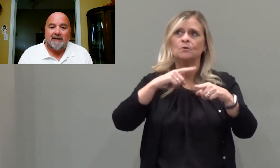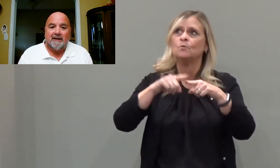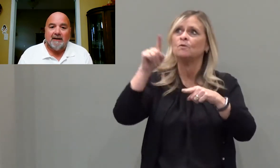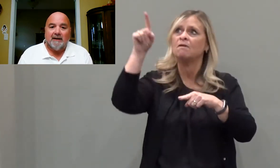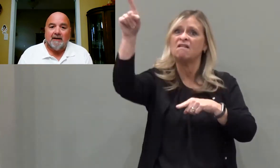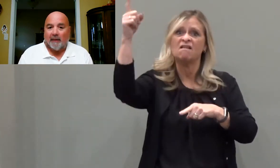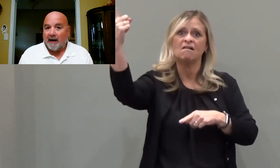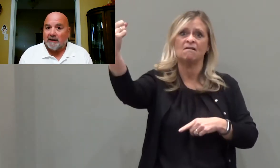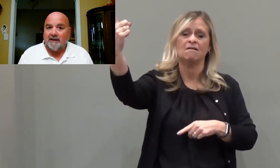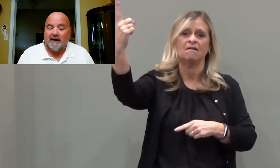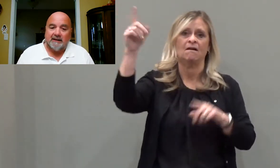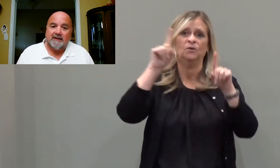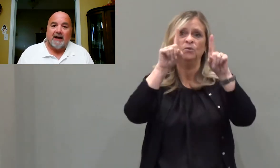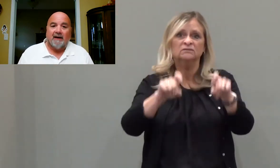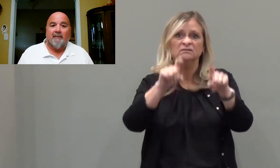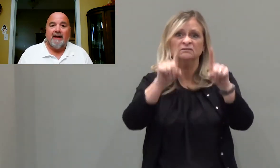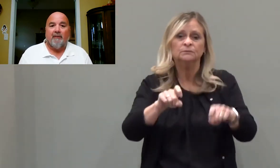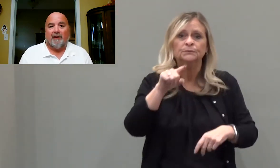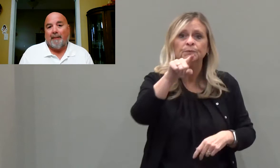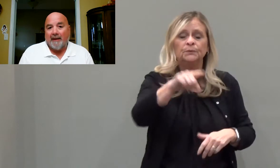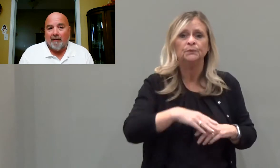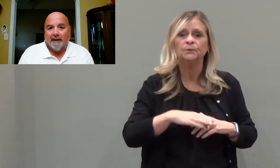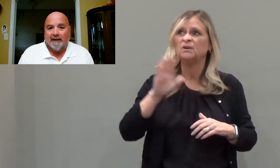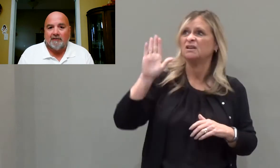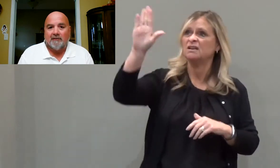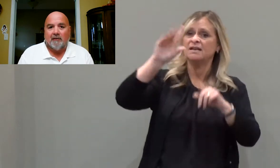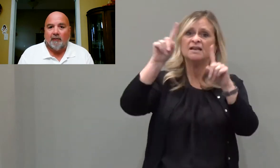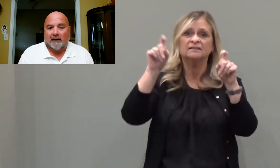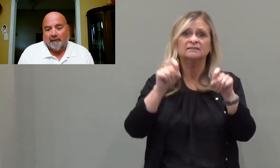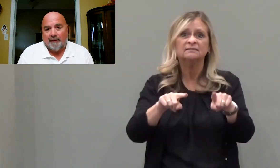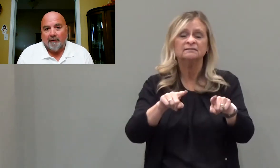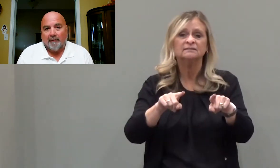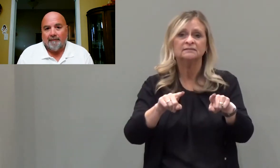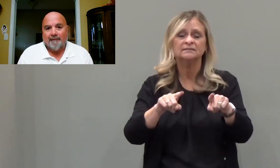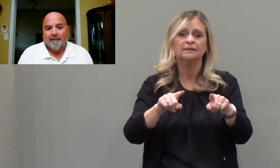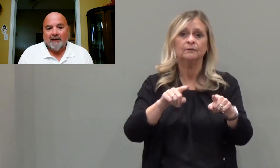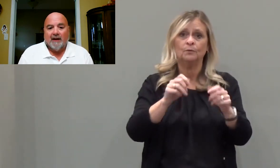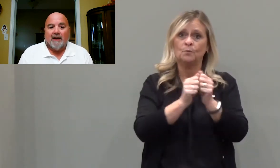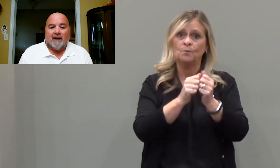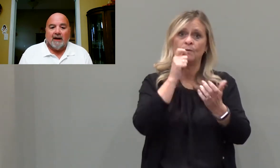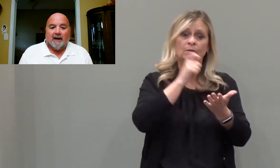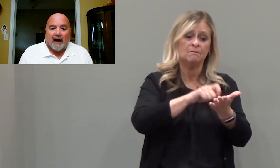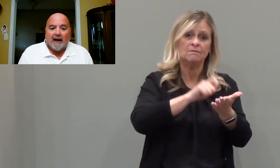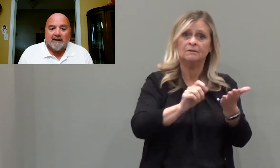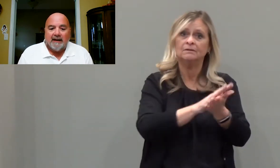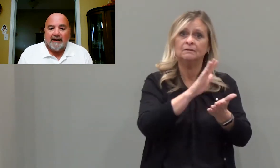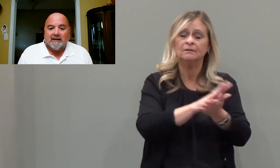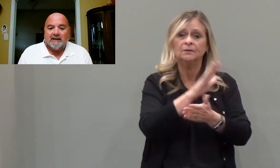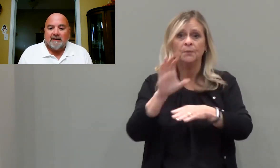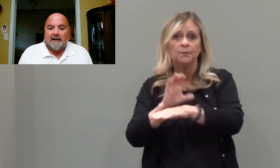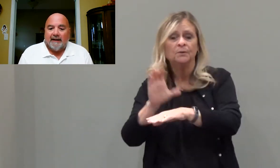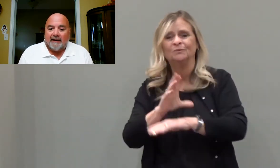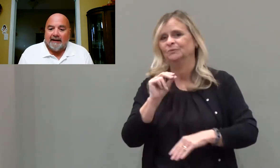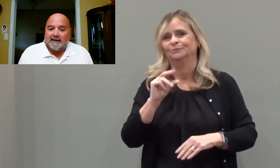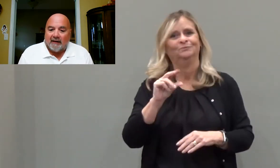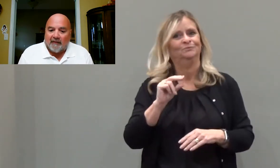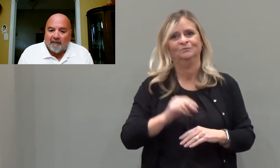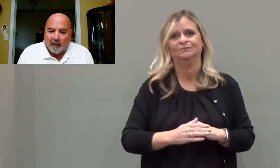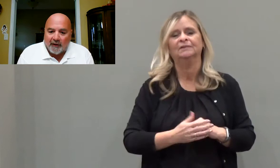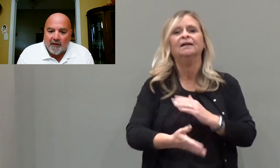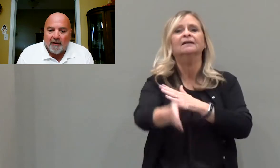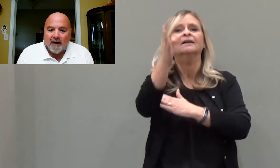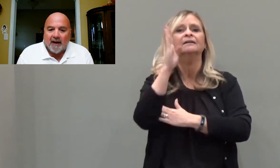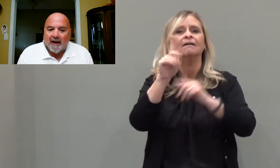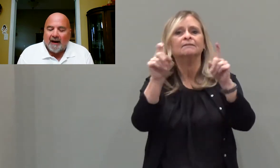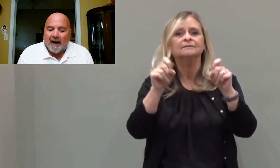test. But God's test is not going to be with a paper and pencil or with a computer. God's test is